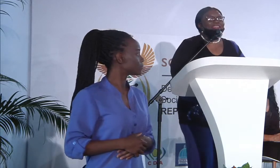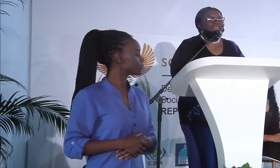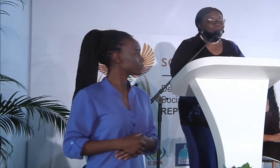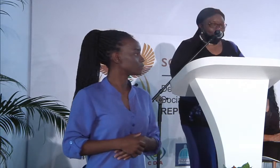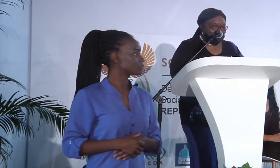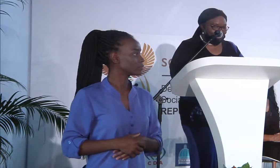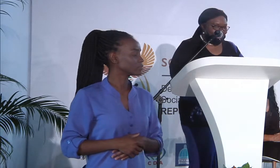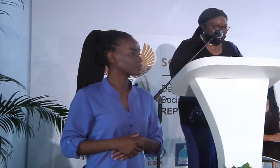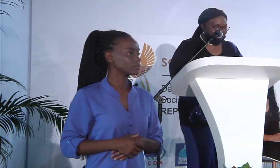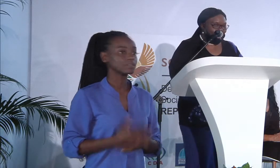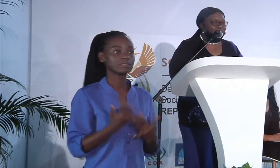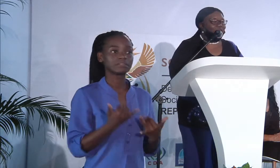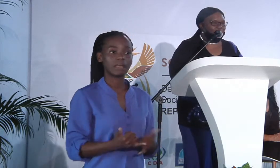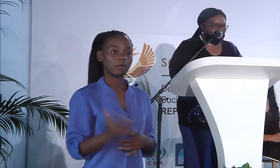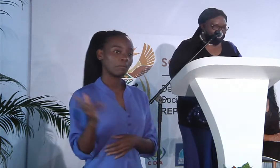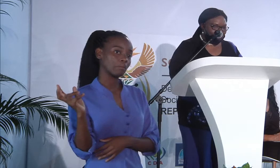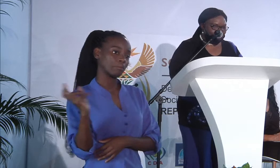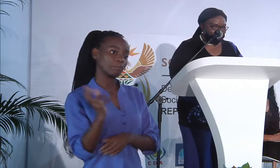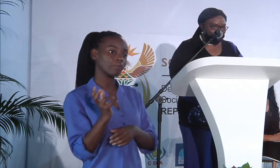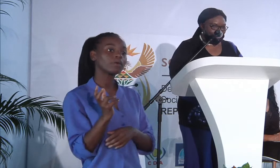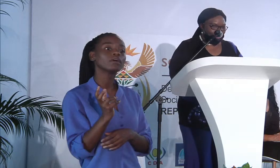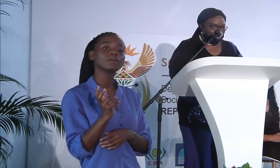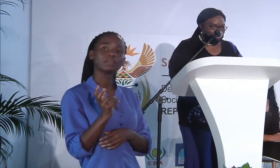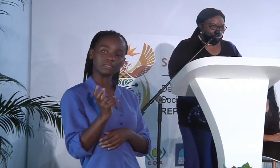get a message of support